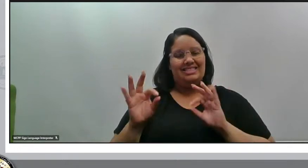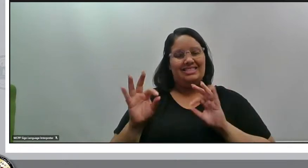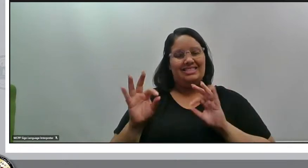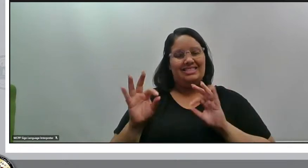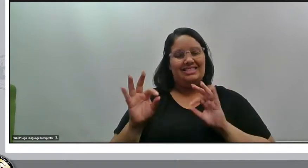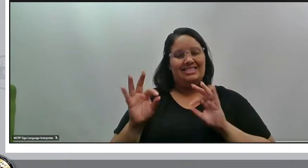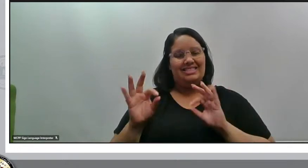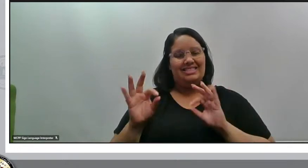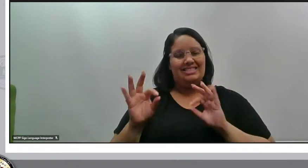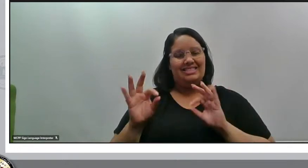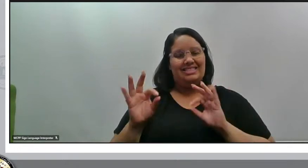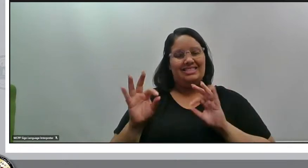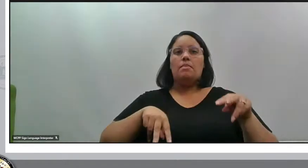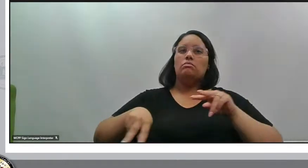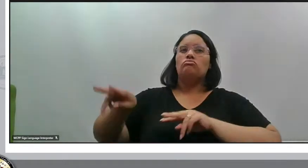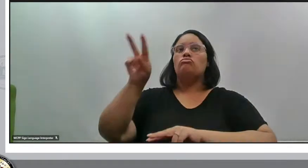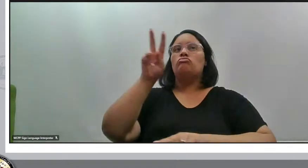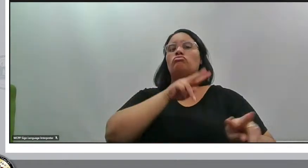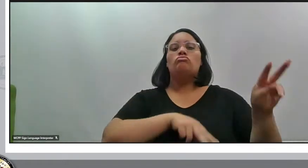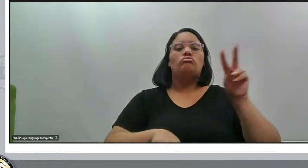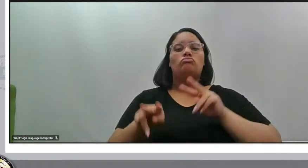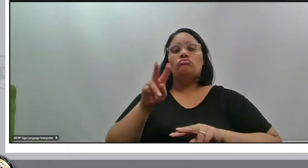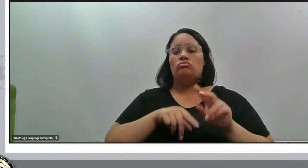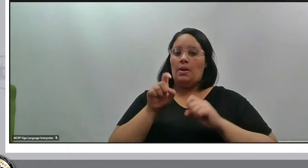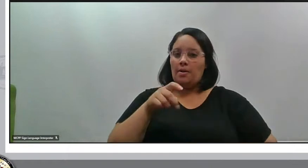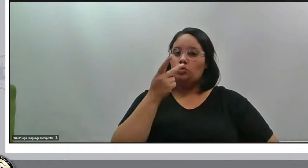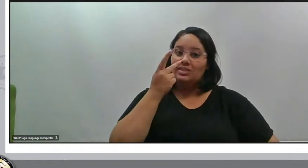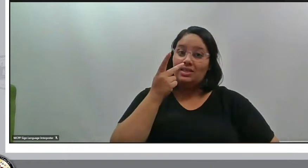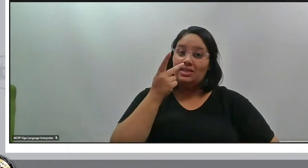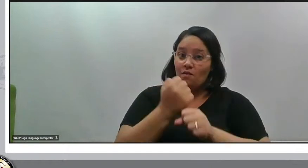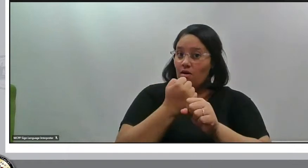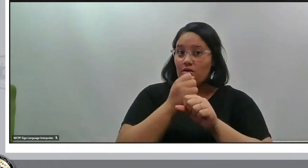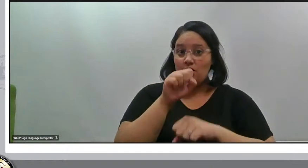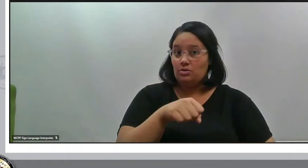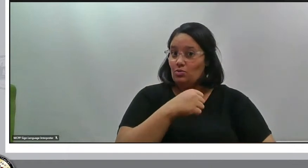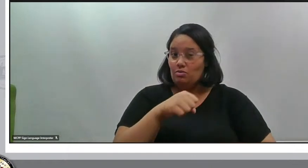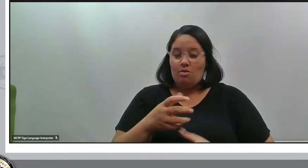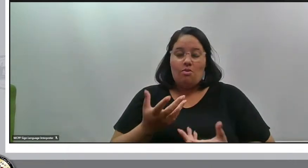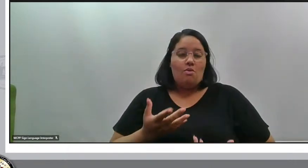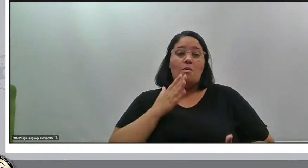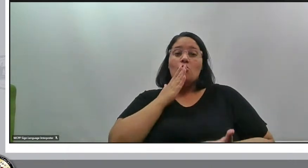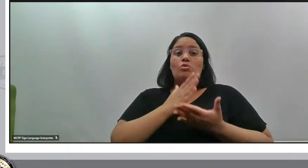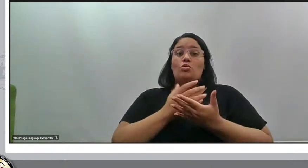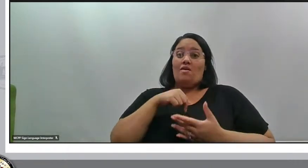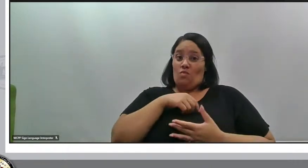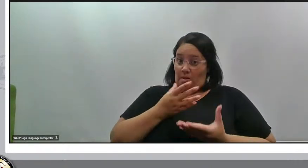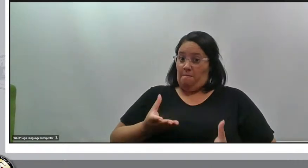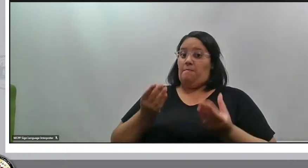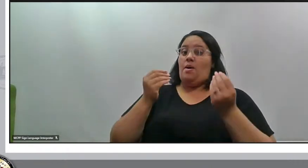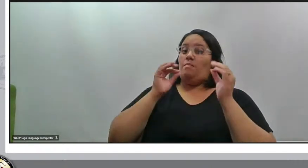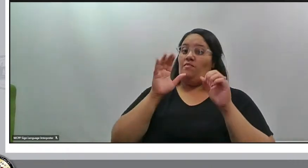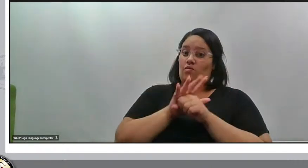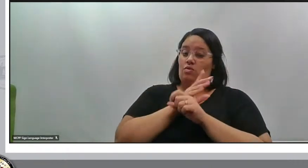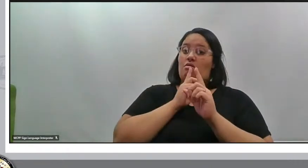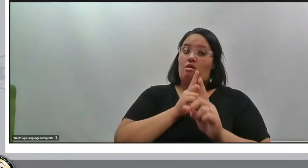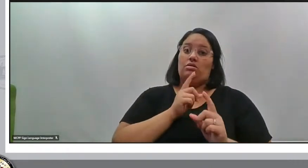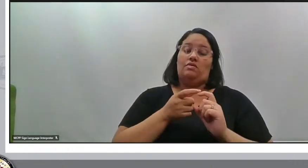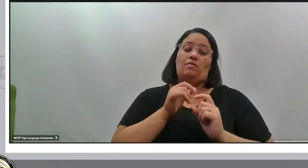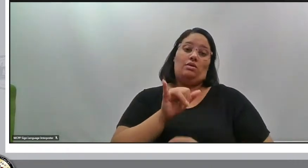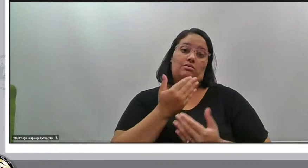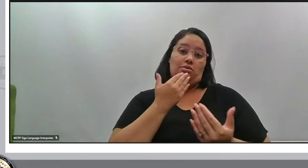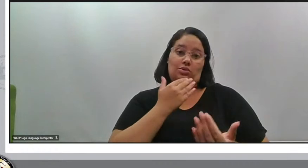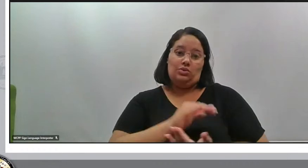regular people walking through to check whether they are working. And I'm not sure whether we've really received the answer for that. Thank